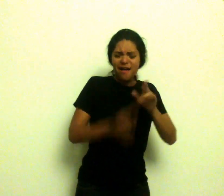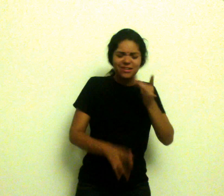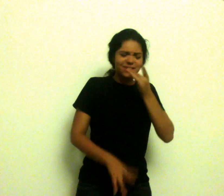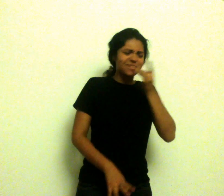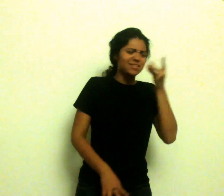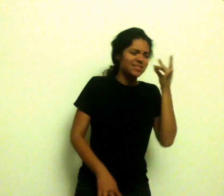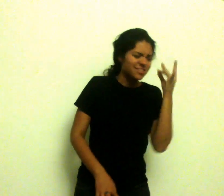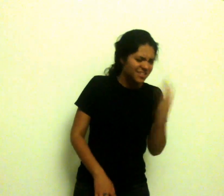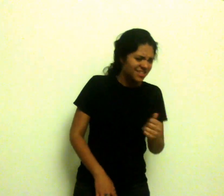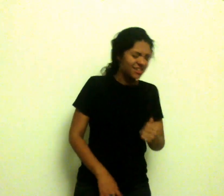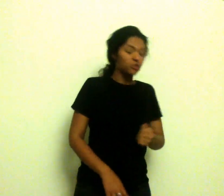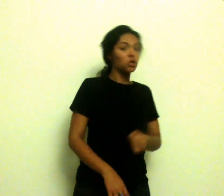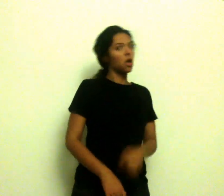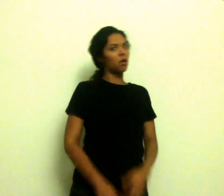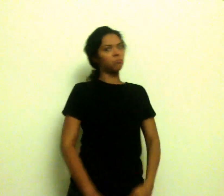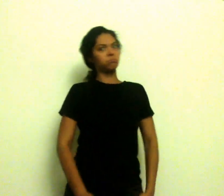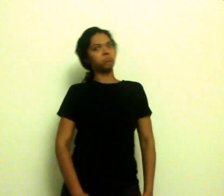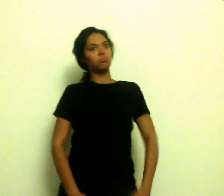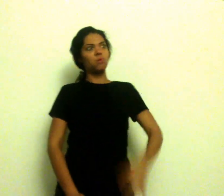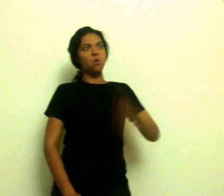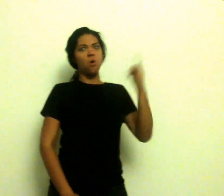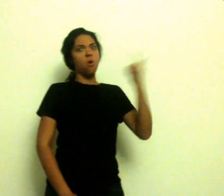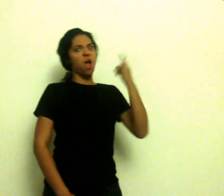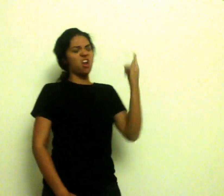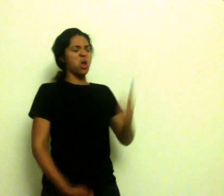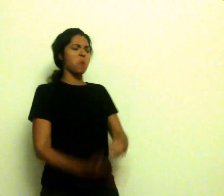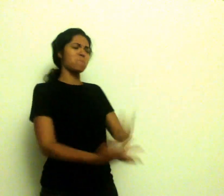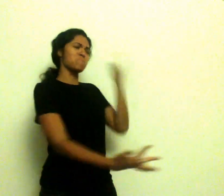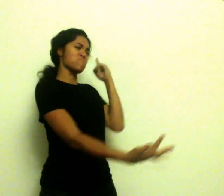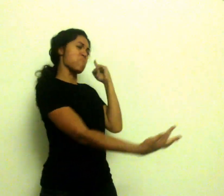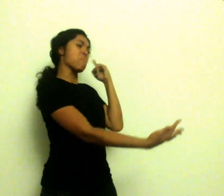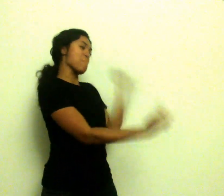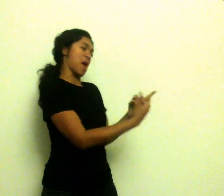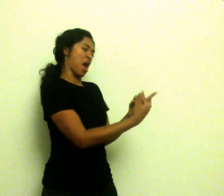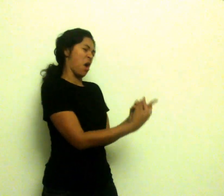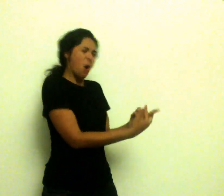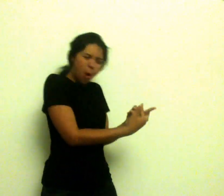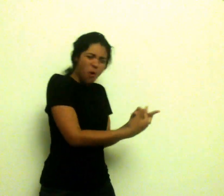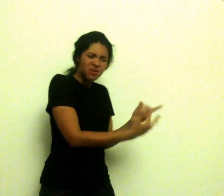He says, then you should have seen the description the waiter gave of what the eggs actually were.